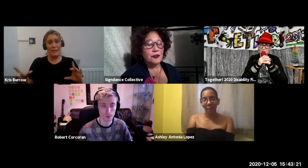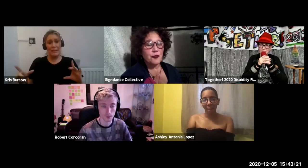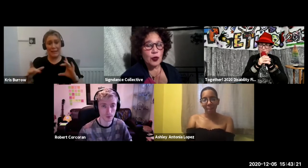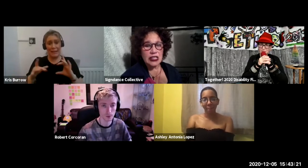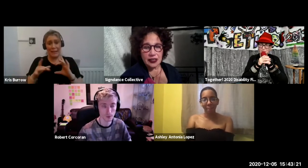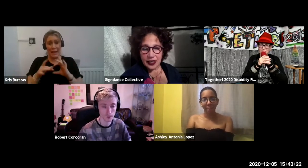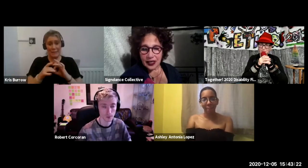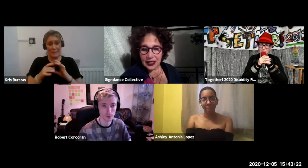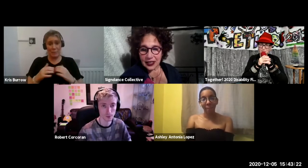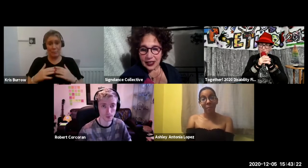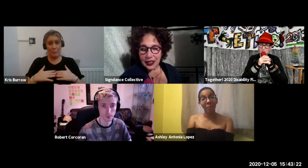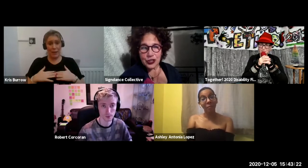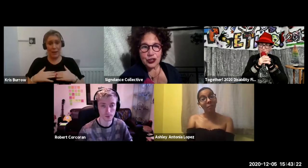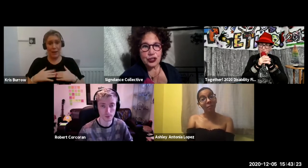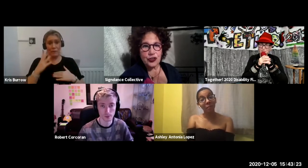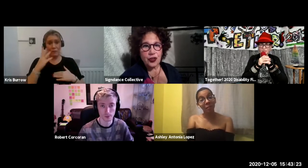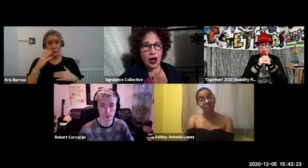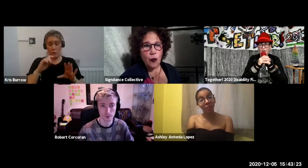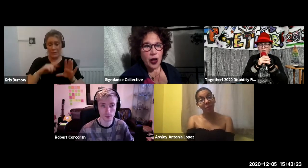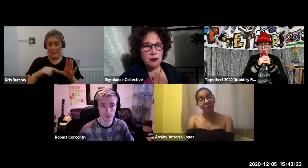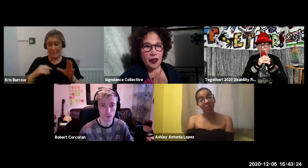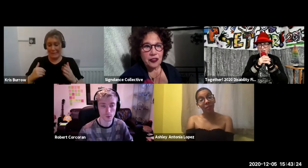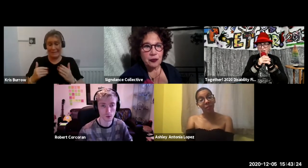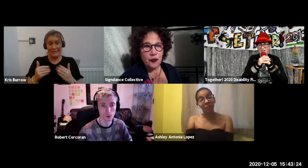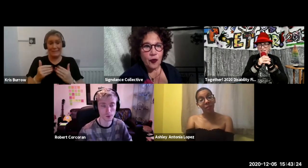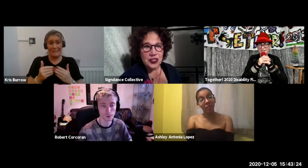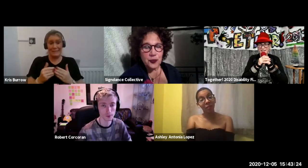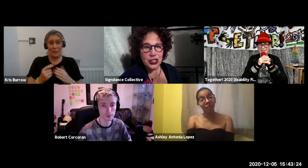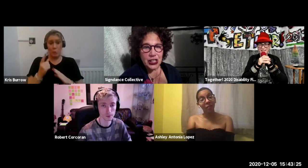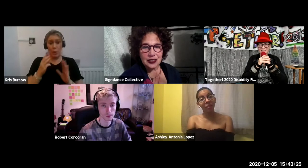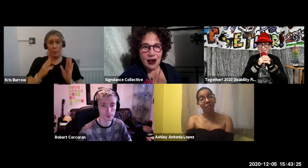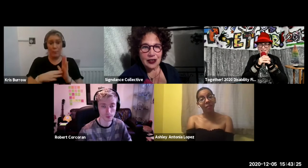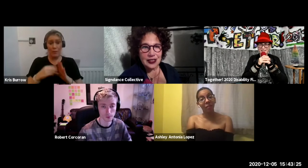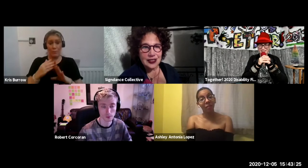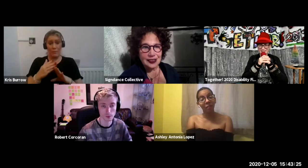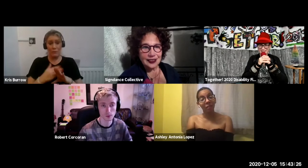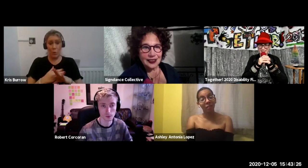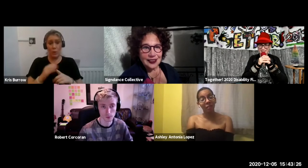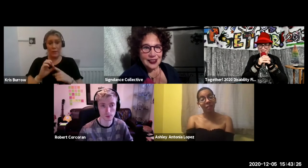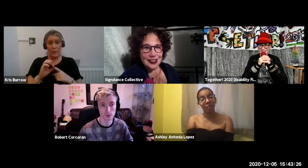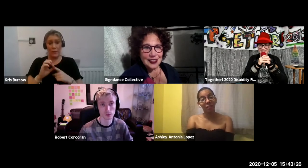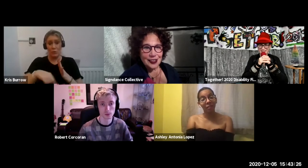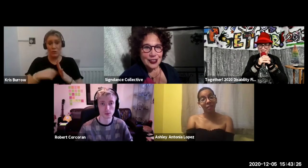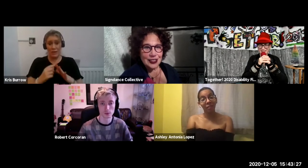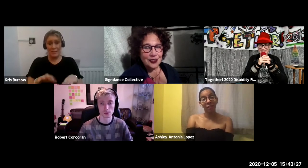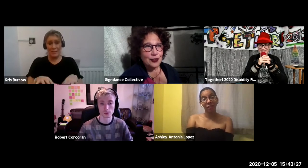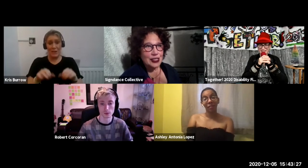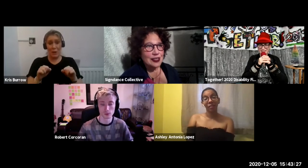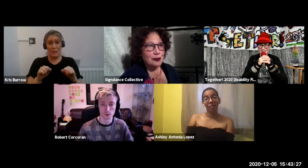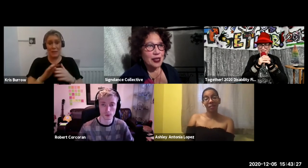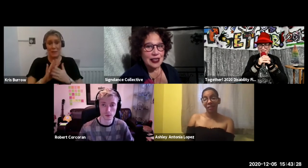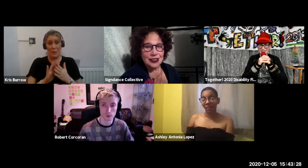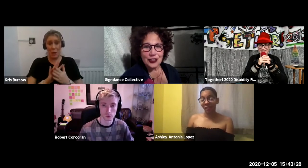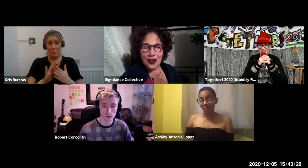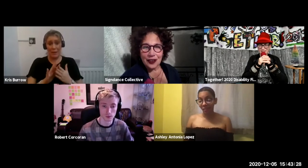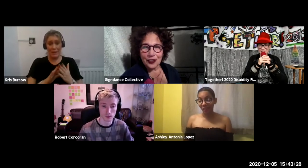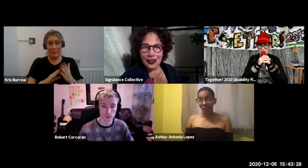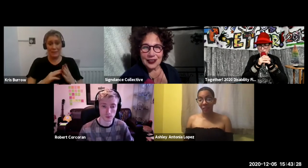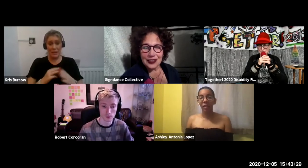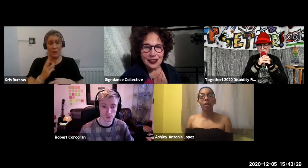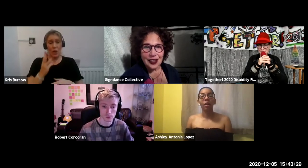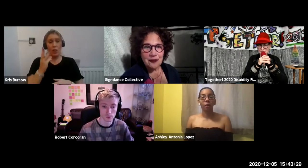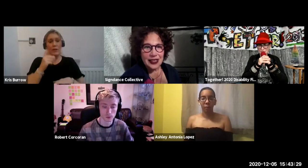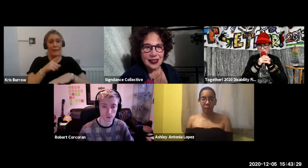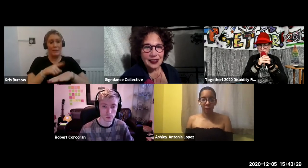after 40 years, 1 month before this project started. So she's a 3-time cancer survivor